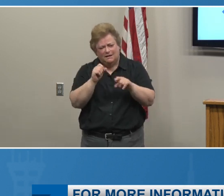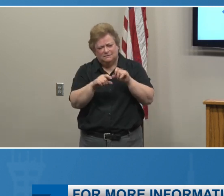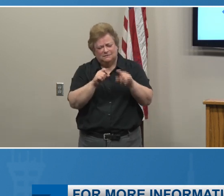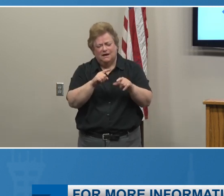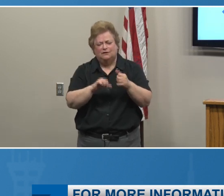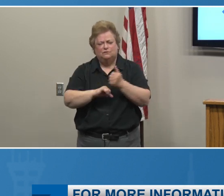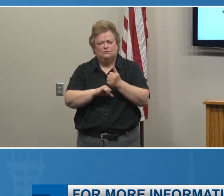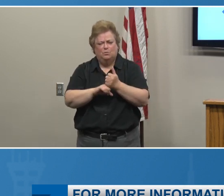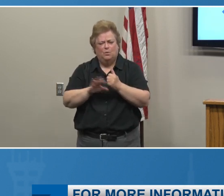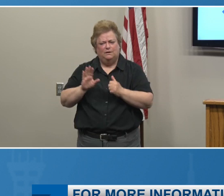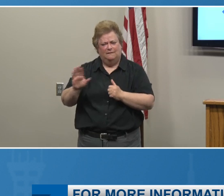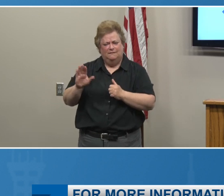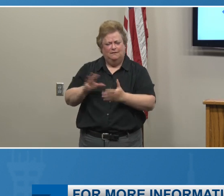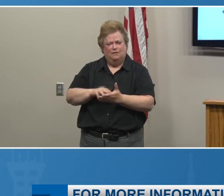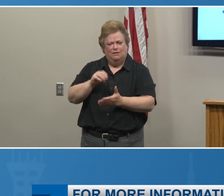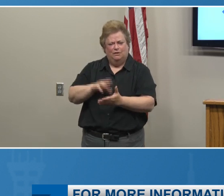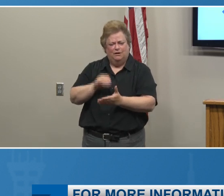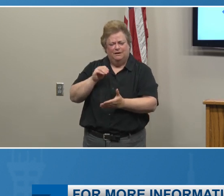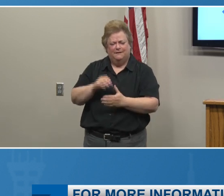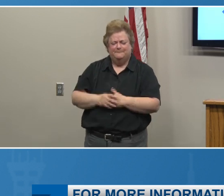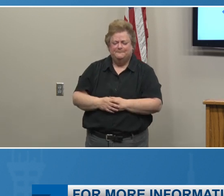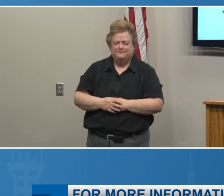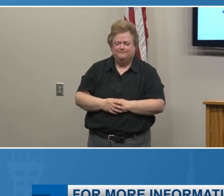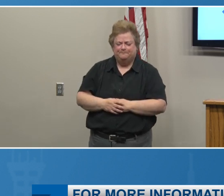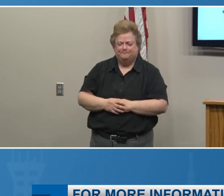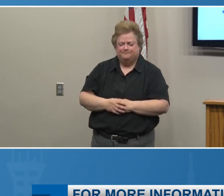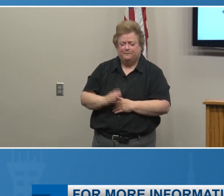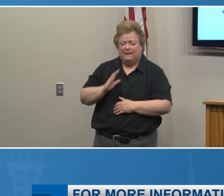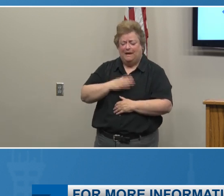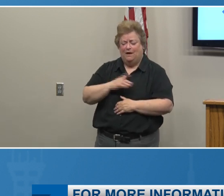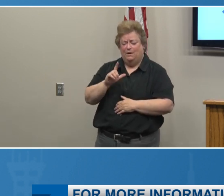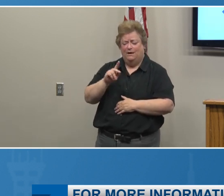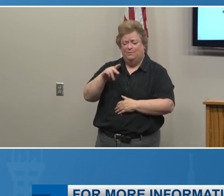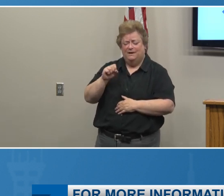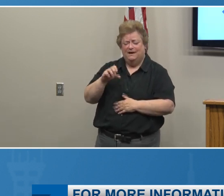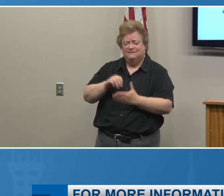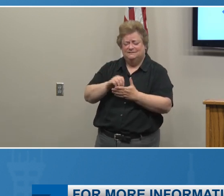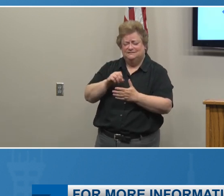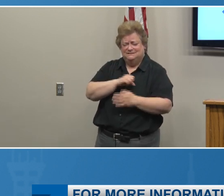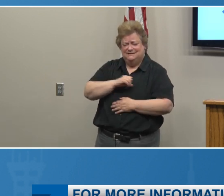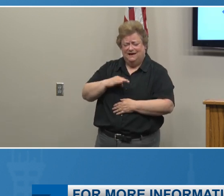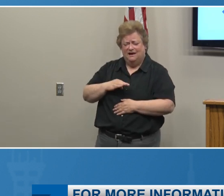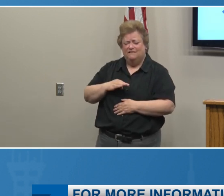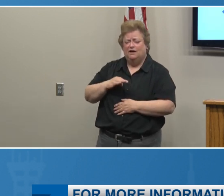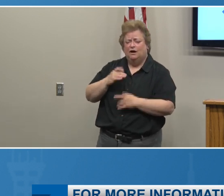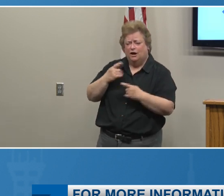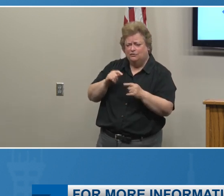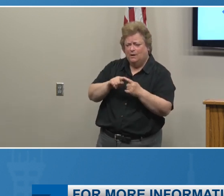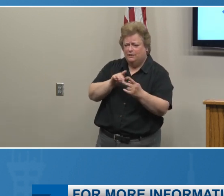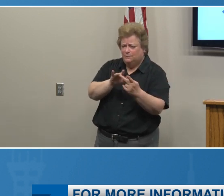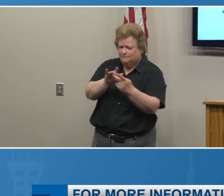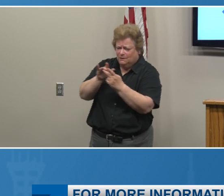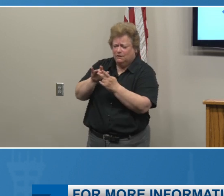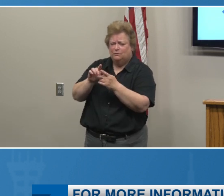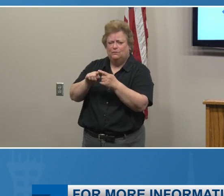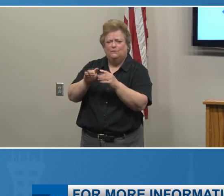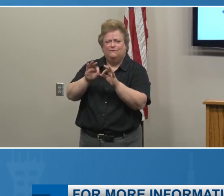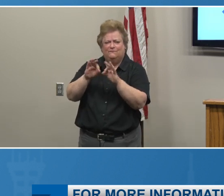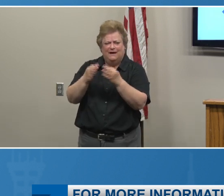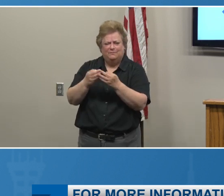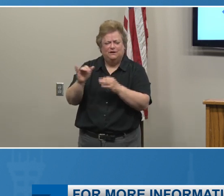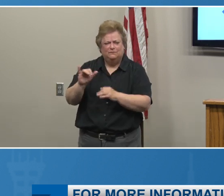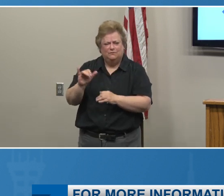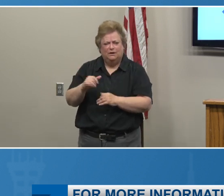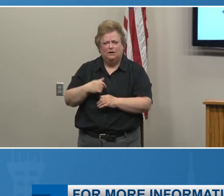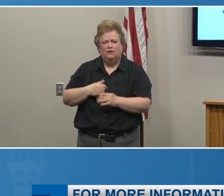students learning teachers and our LPS staff are making efforts to reach out to our families and we've done that